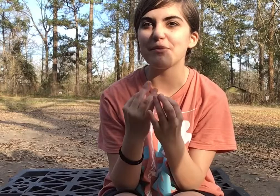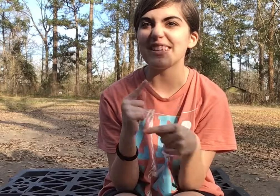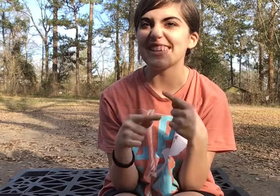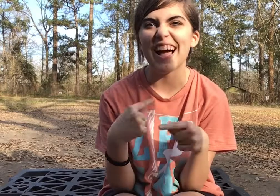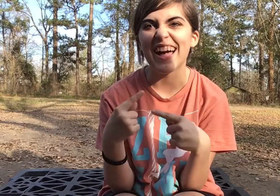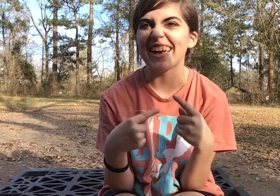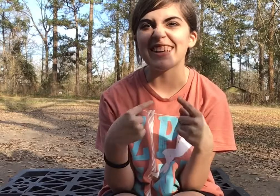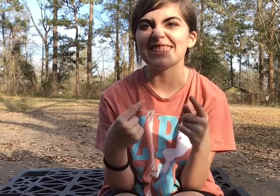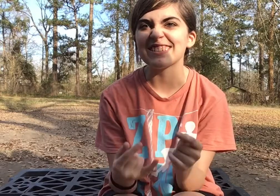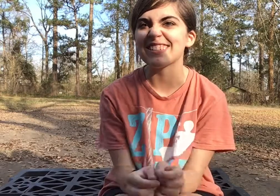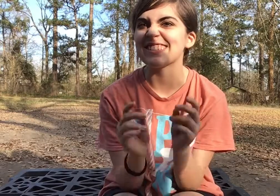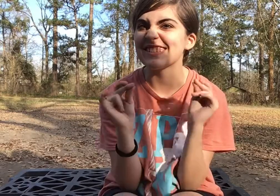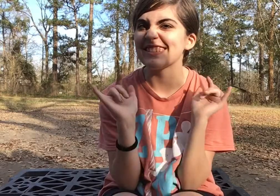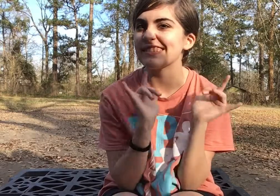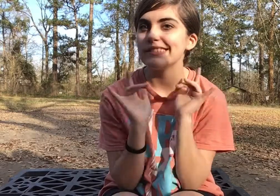family signs, because